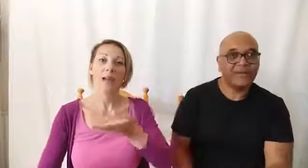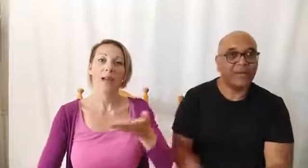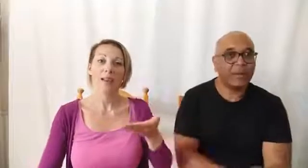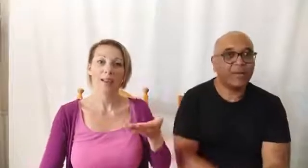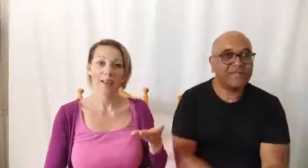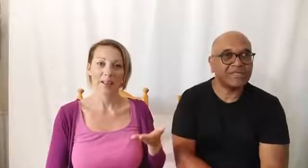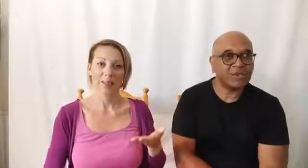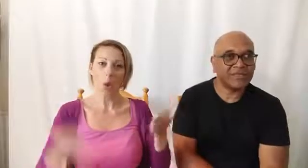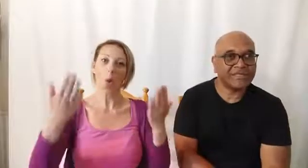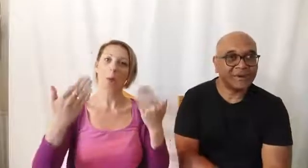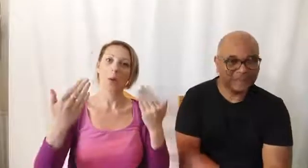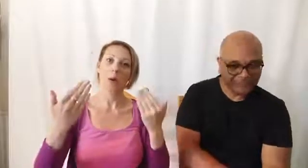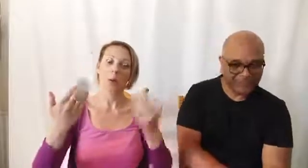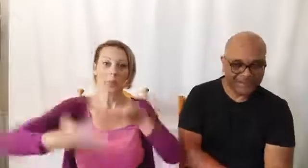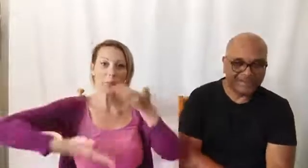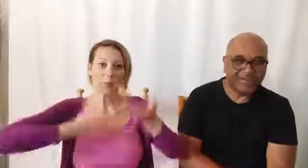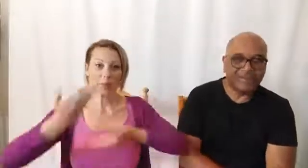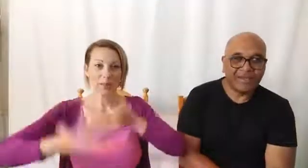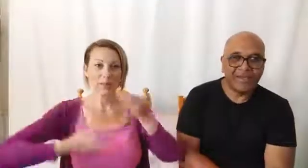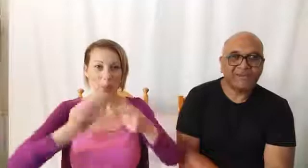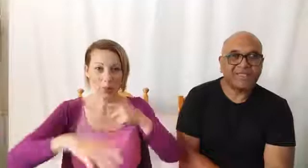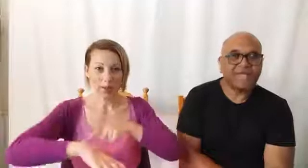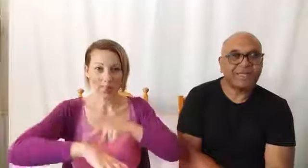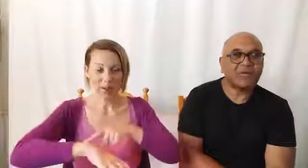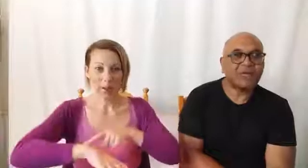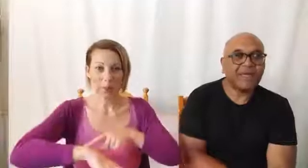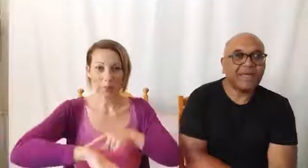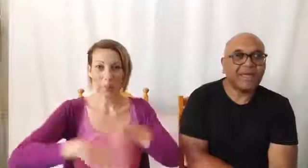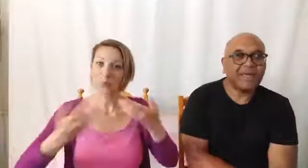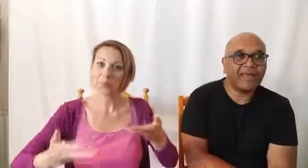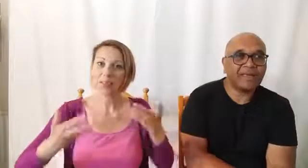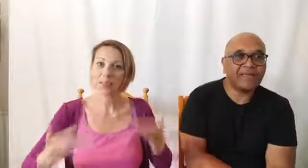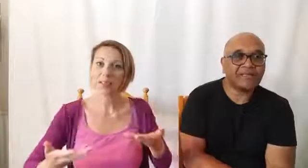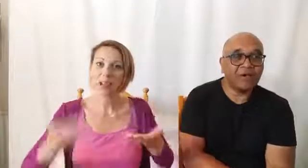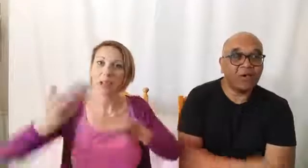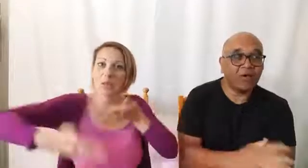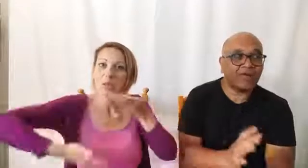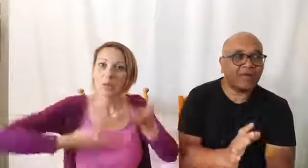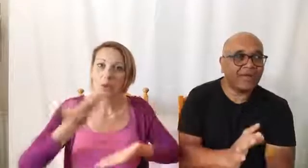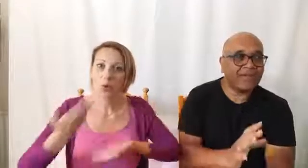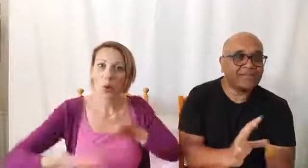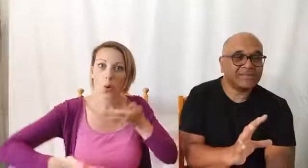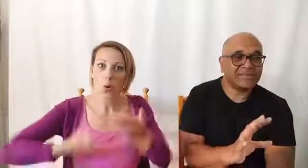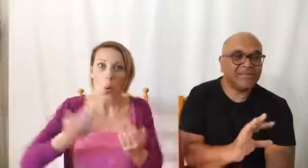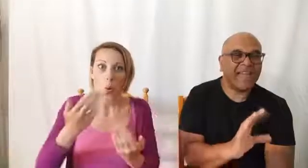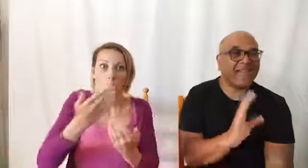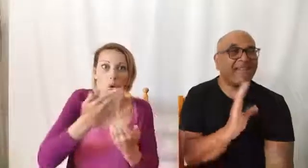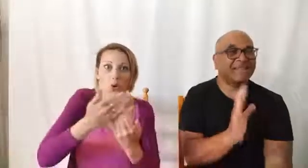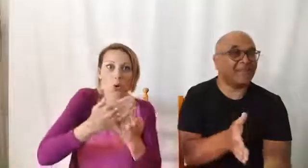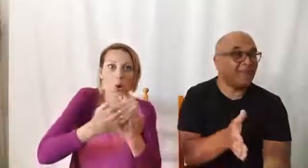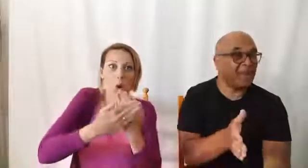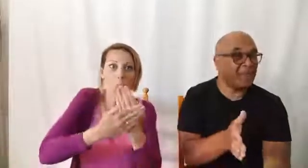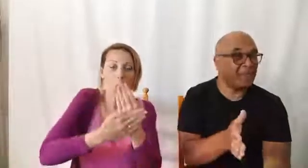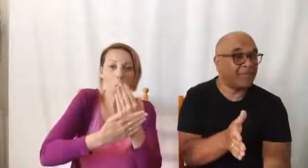welcome to story time. Today's story is hot off the press. It hasn't even been published